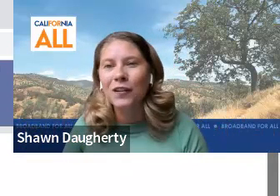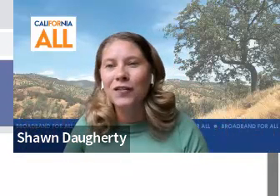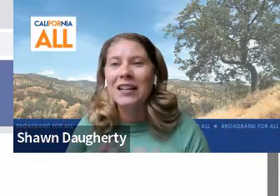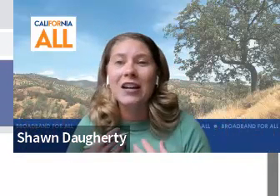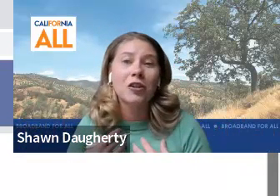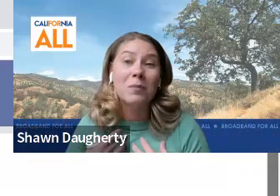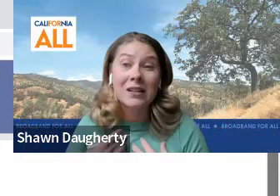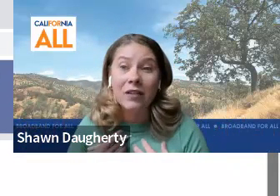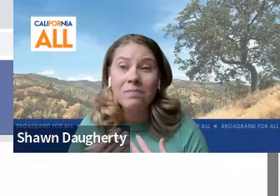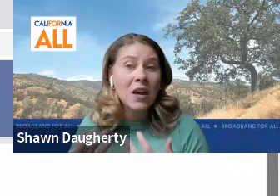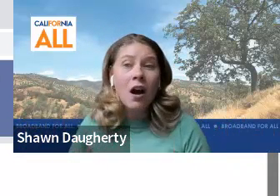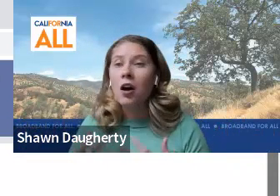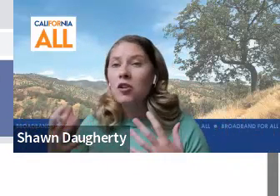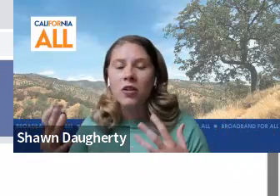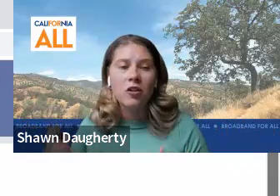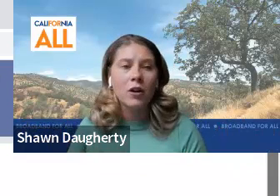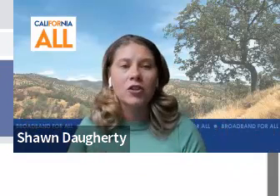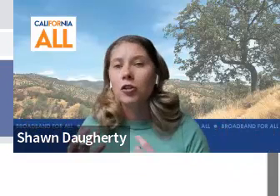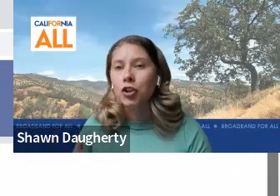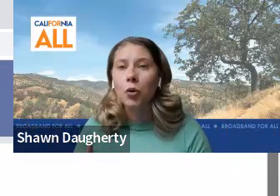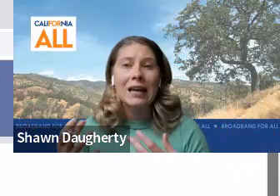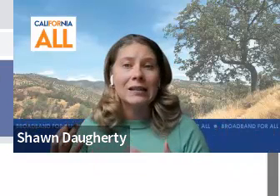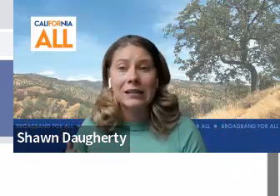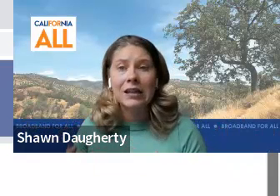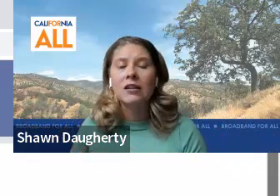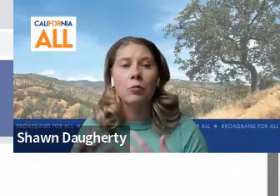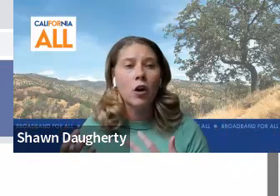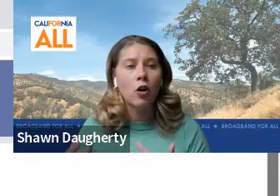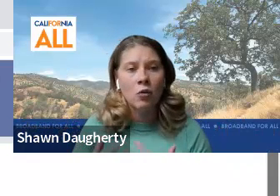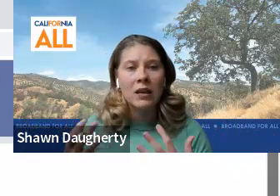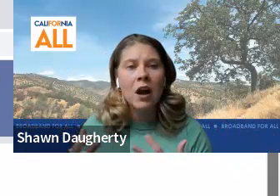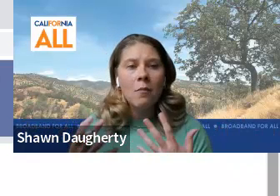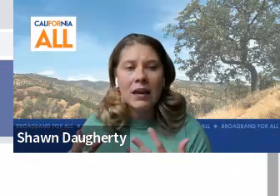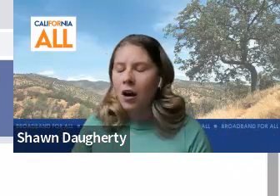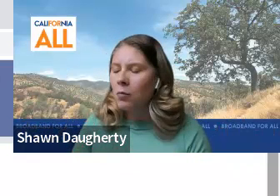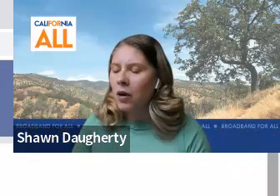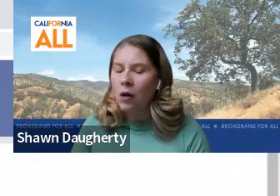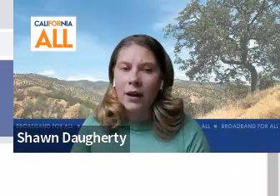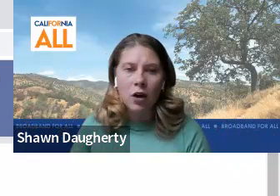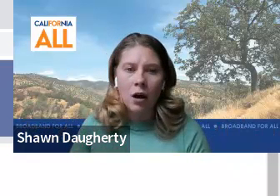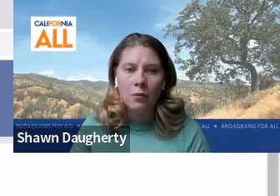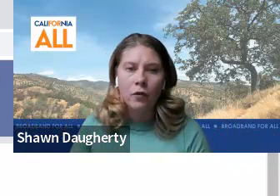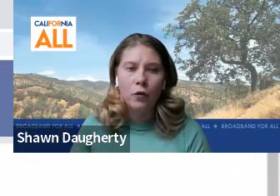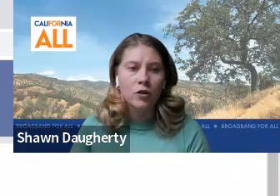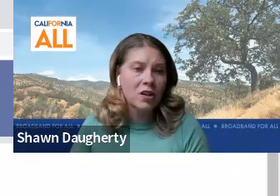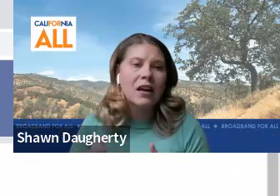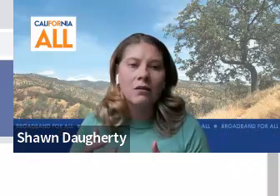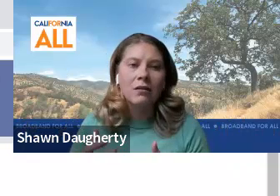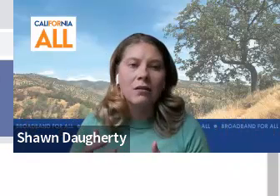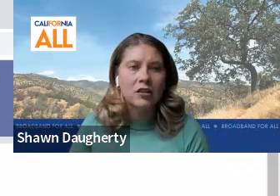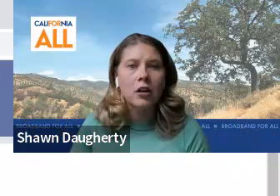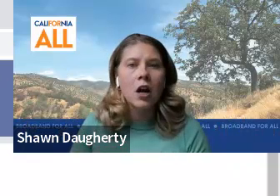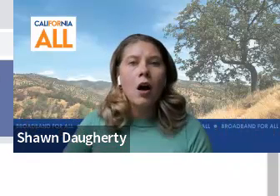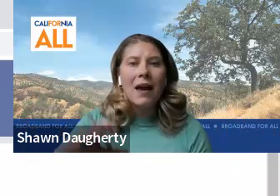took me 7. The questions are short and succinct, and we hope, we made it that way to make it a lot